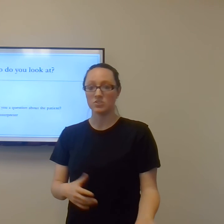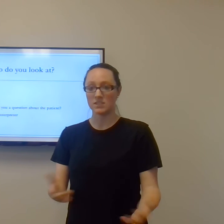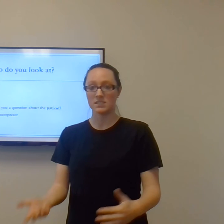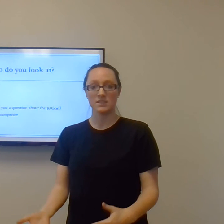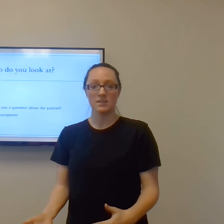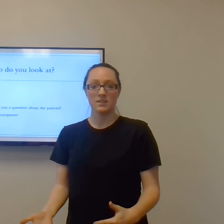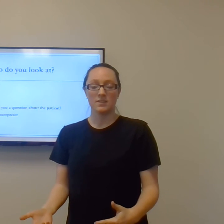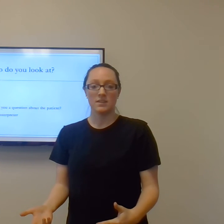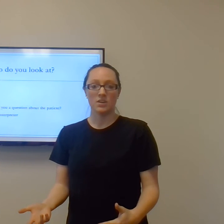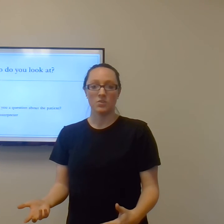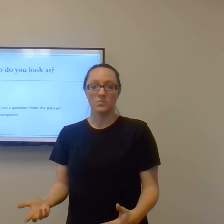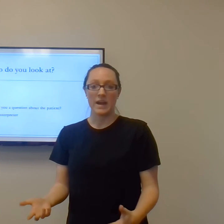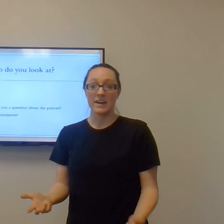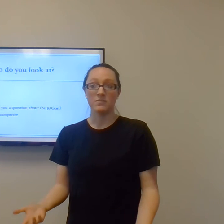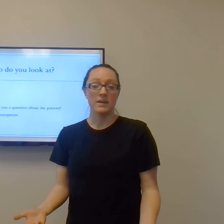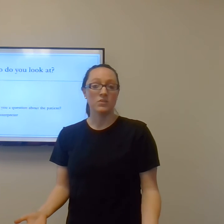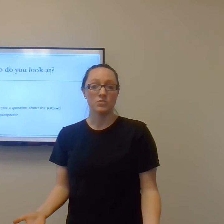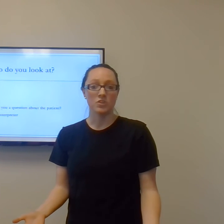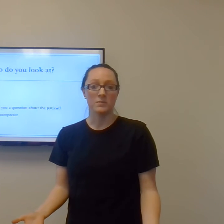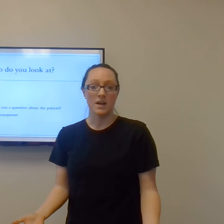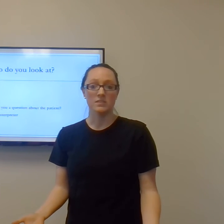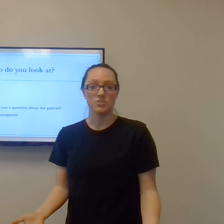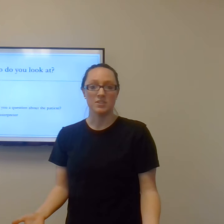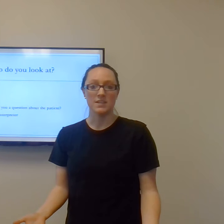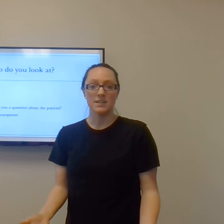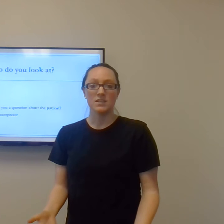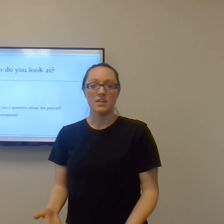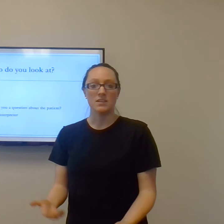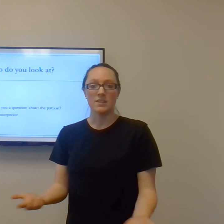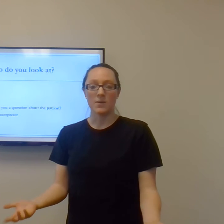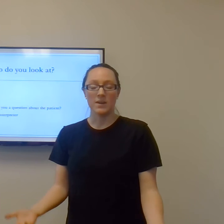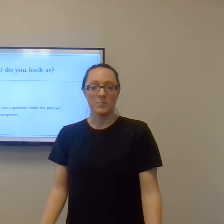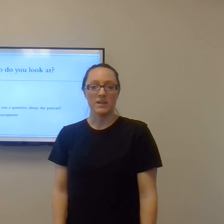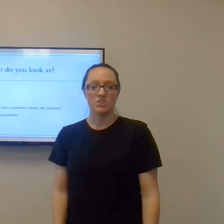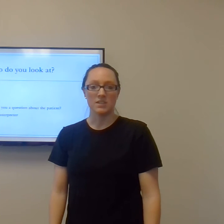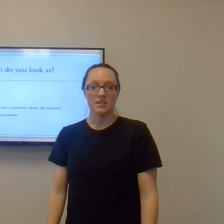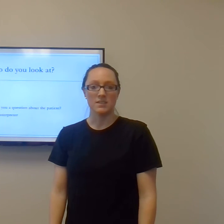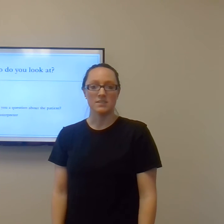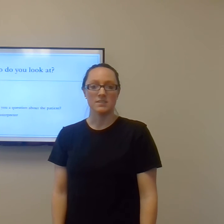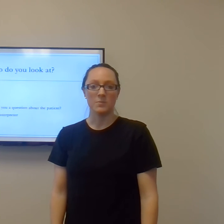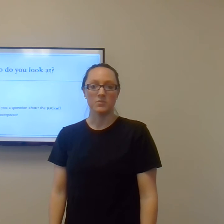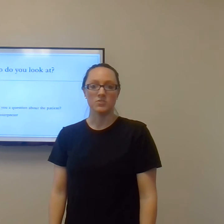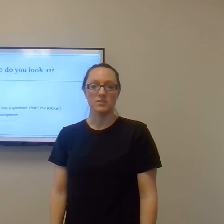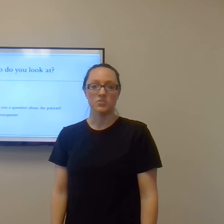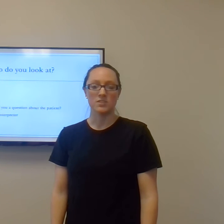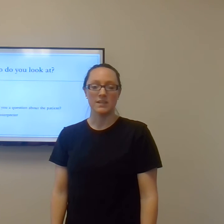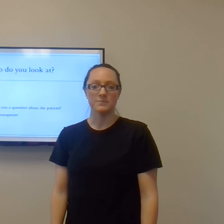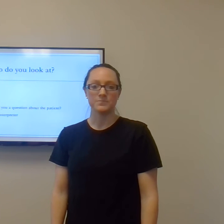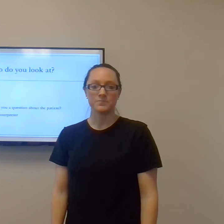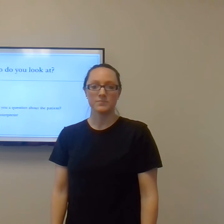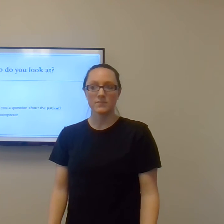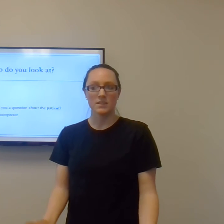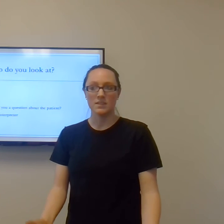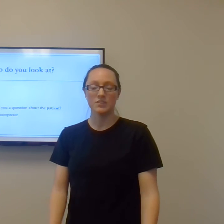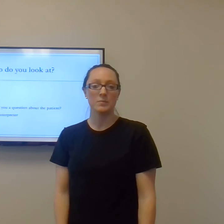just out of medical terminology, and that way the patient is able to understand. Their number